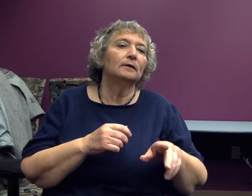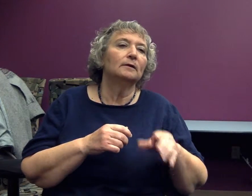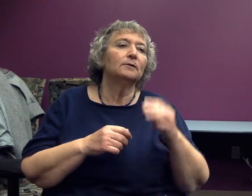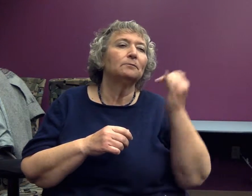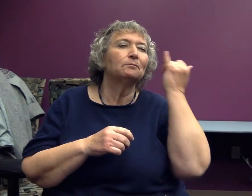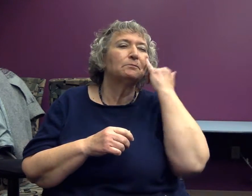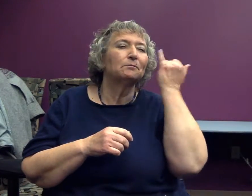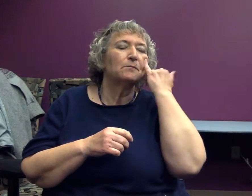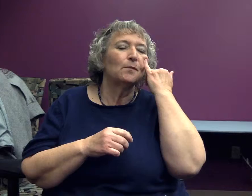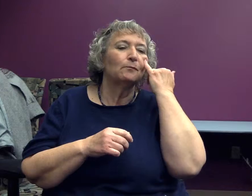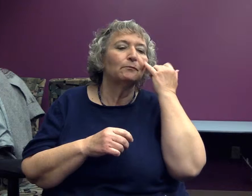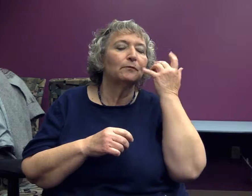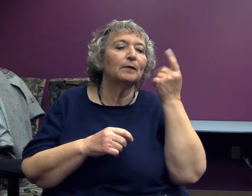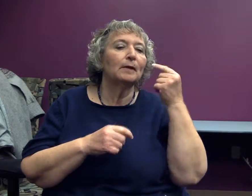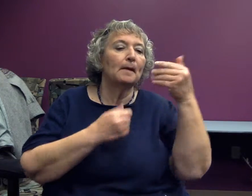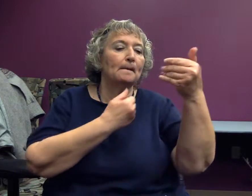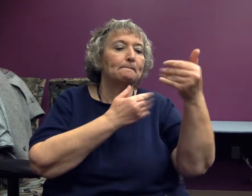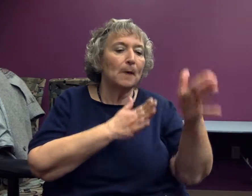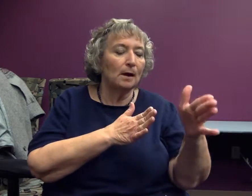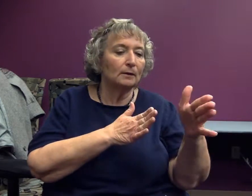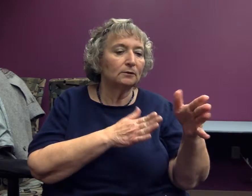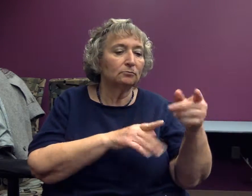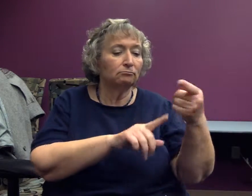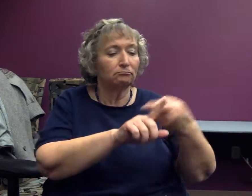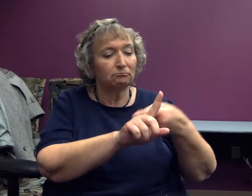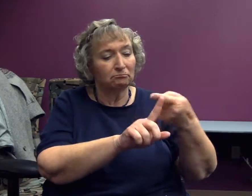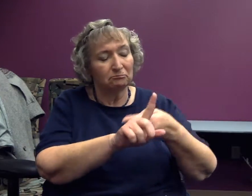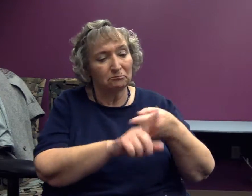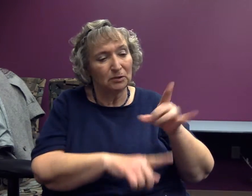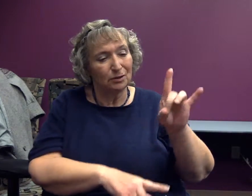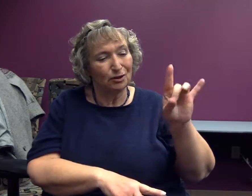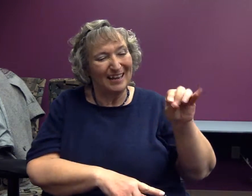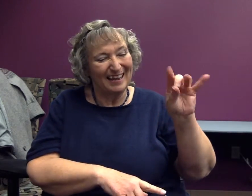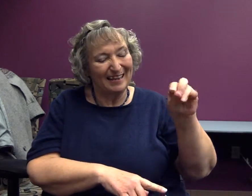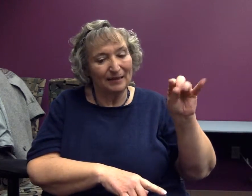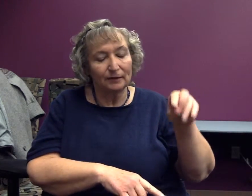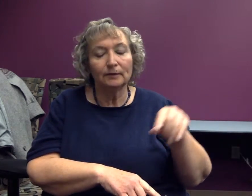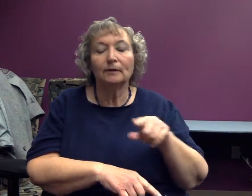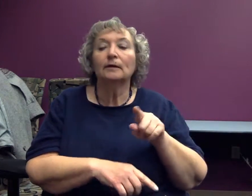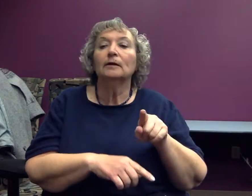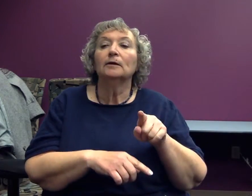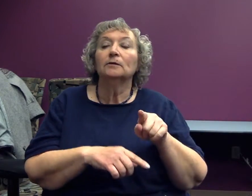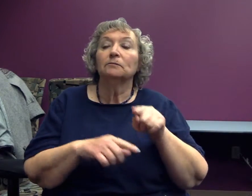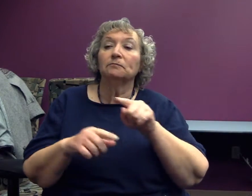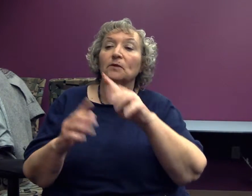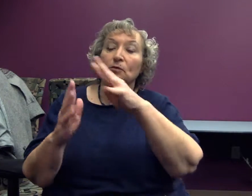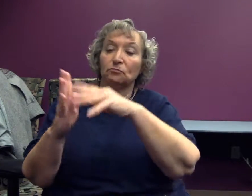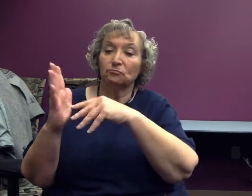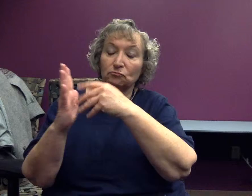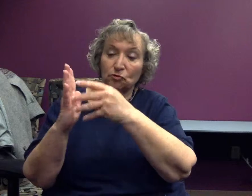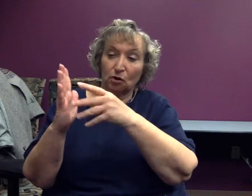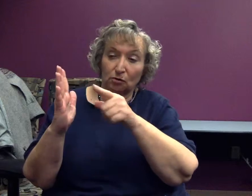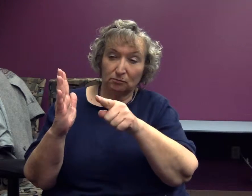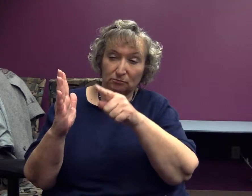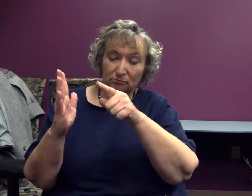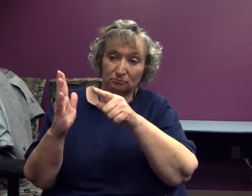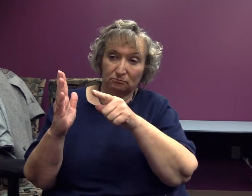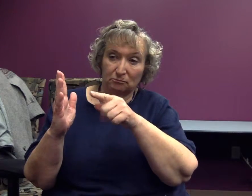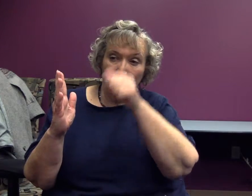And I have a little chart that some weather guy has told me that in this chart, or on this